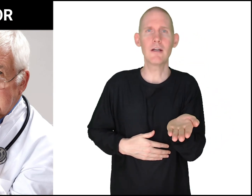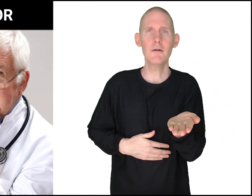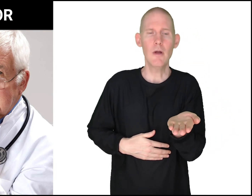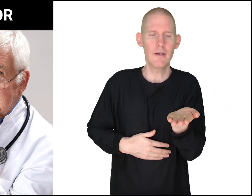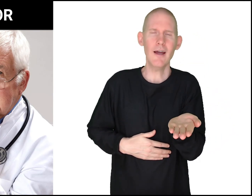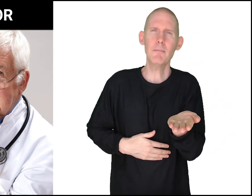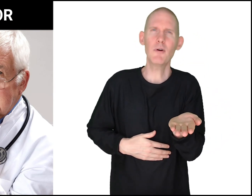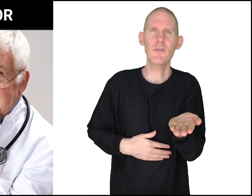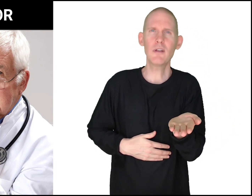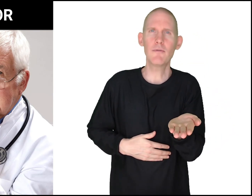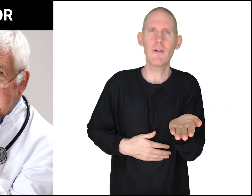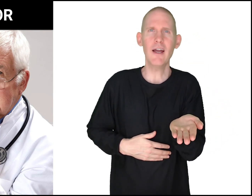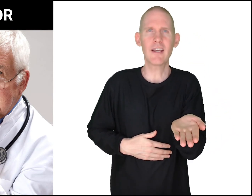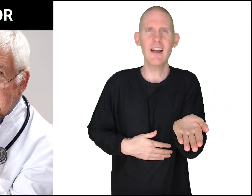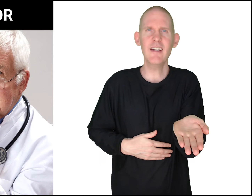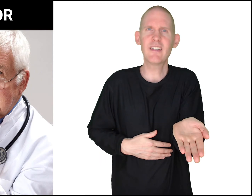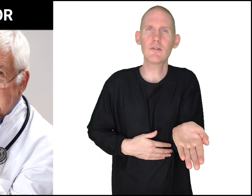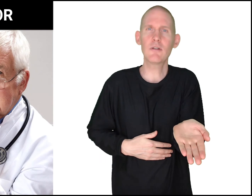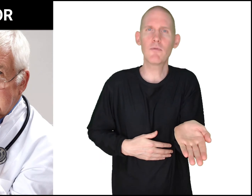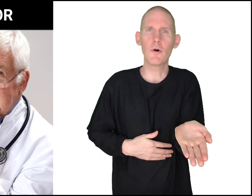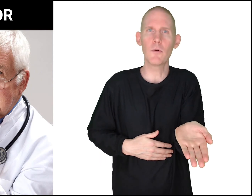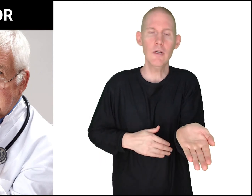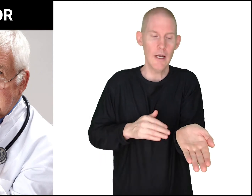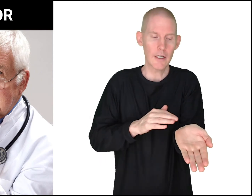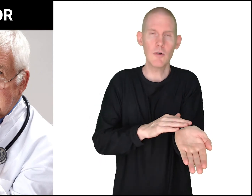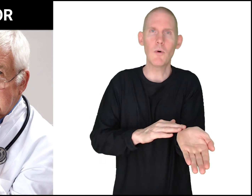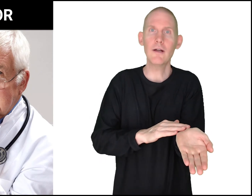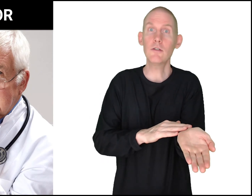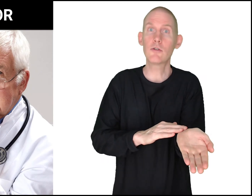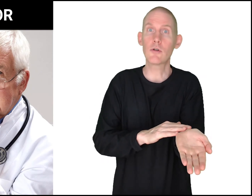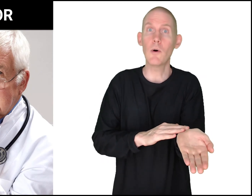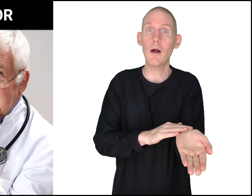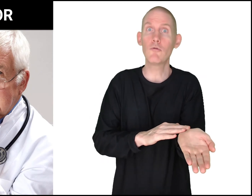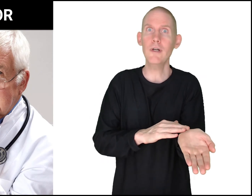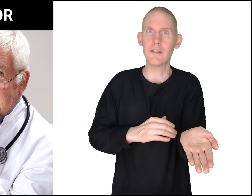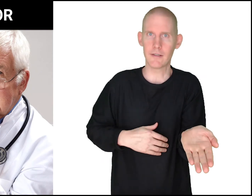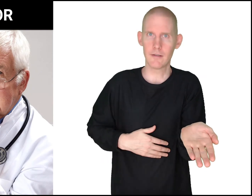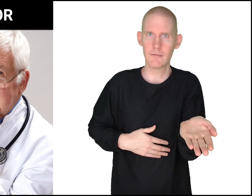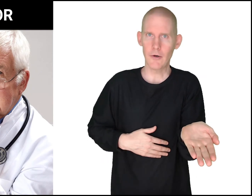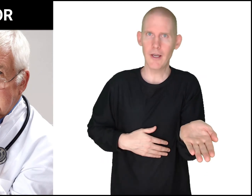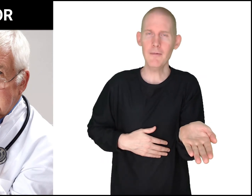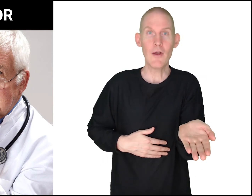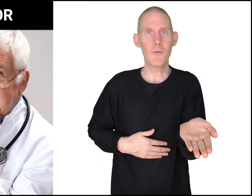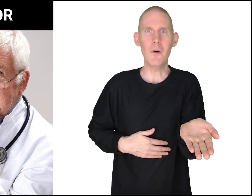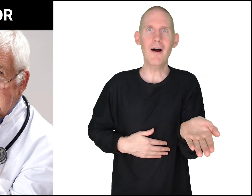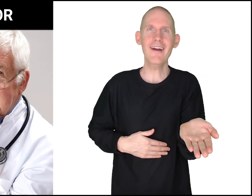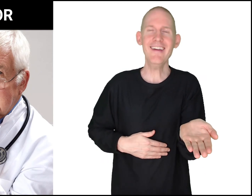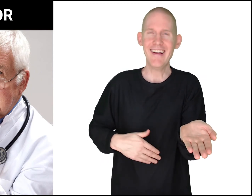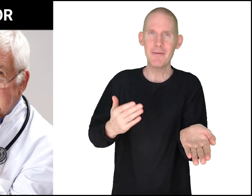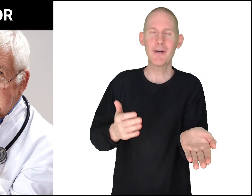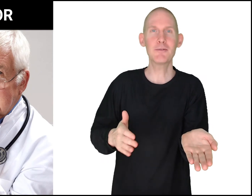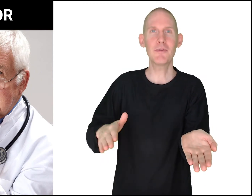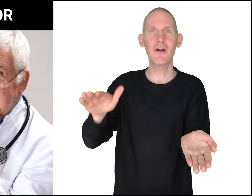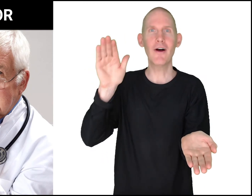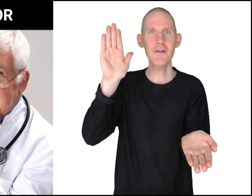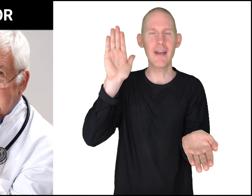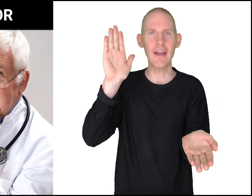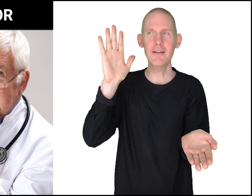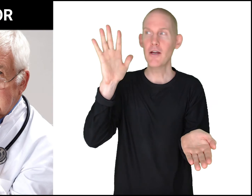here, not perfectly flat, kind of tilted forward, because we want to show our wrist. Okay, why? Because with our other hand, we're